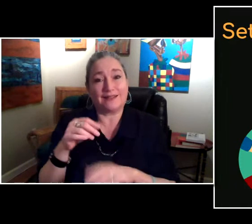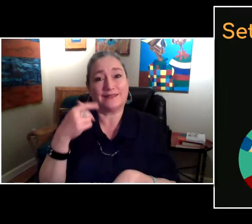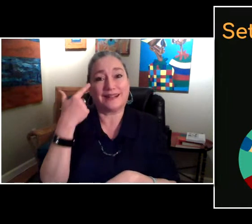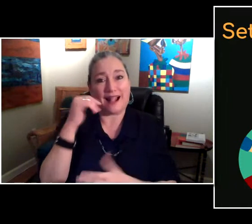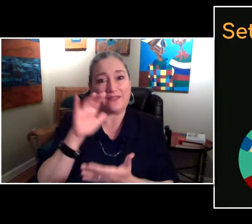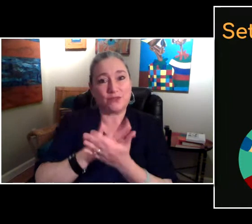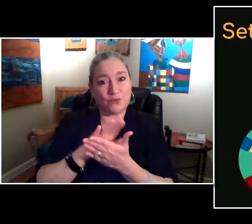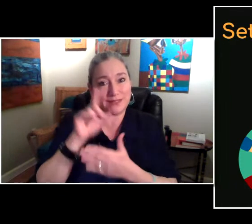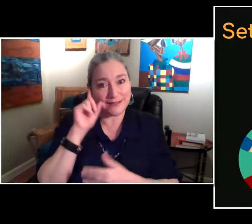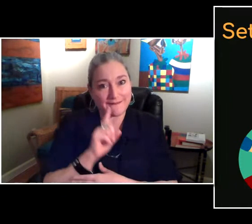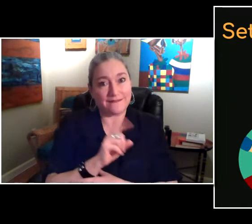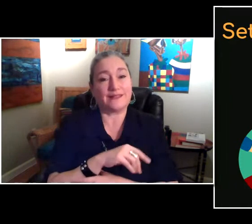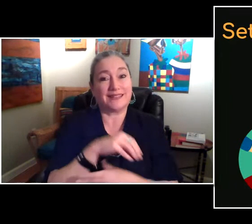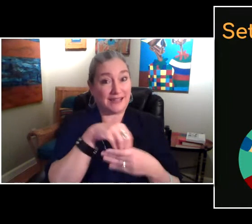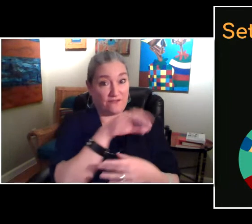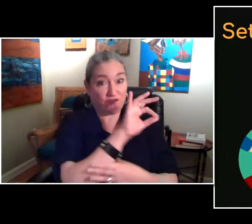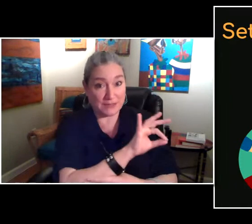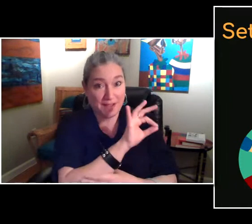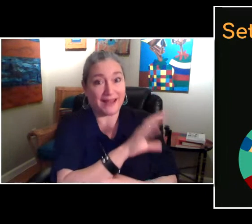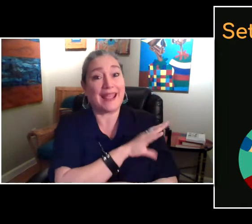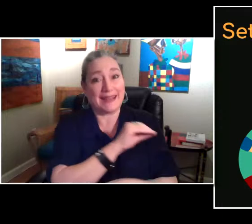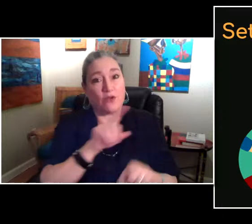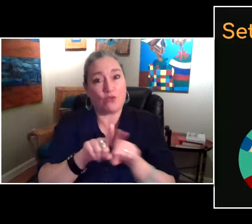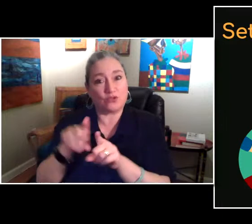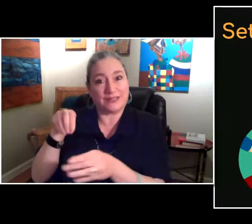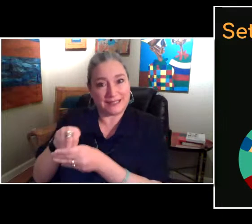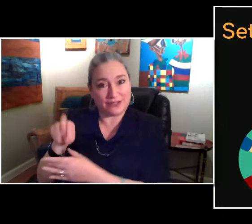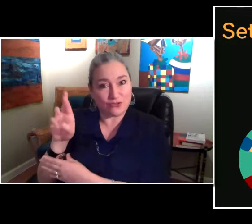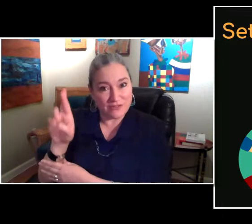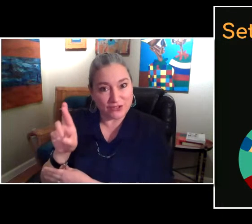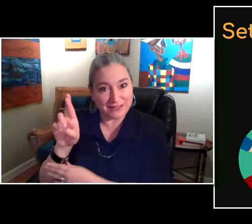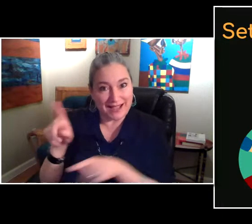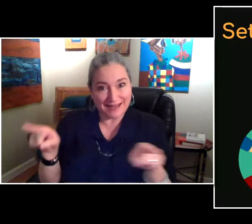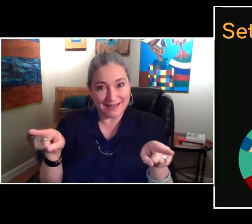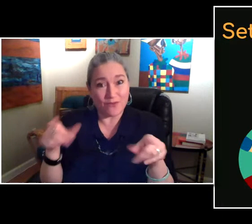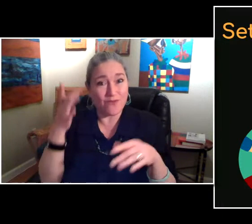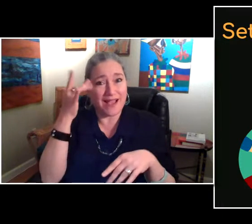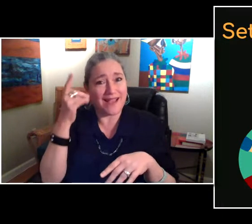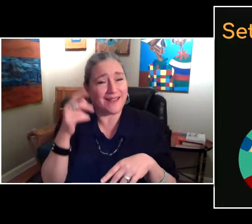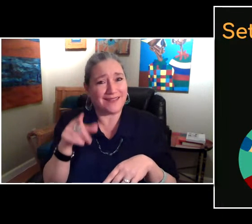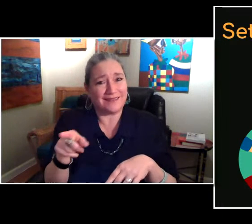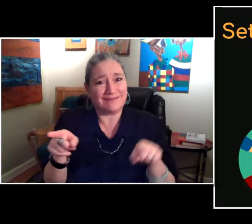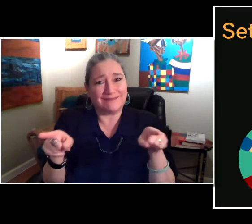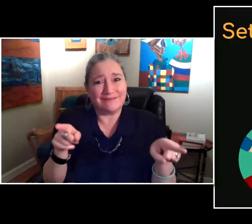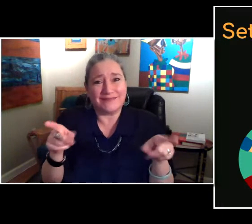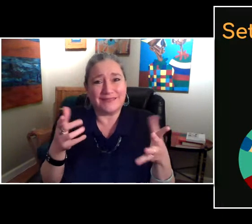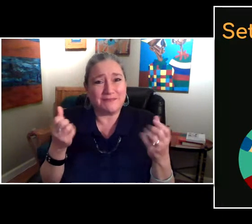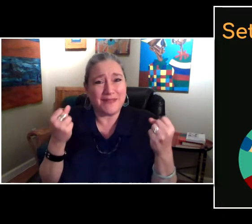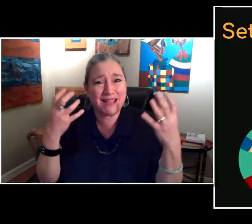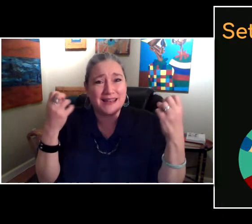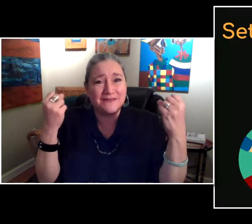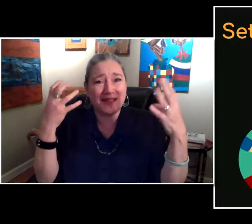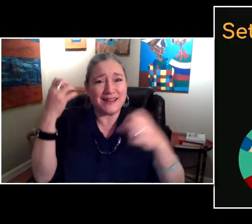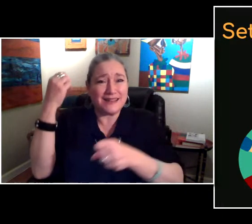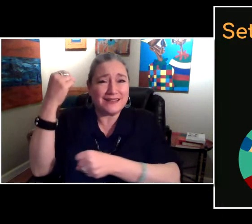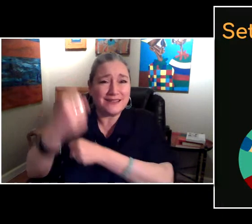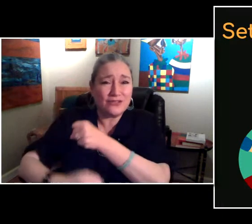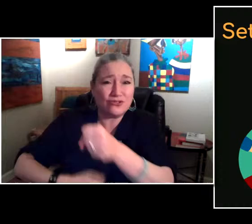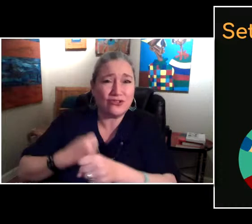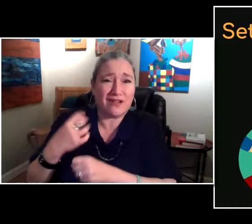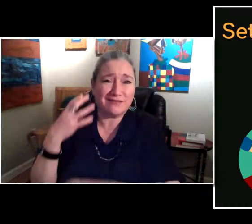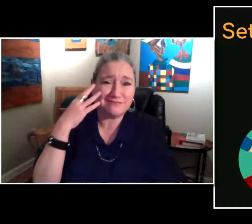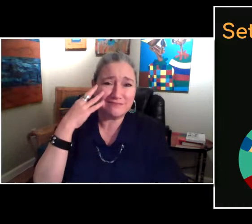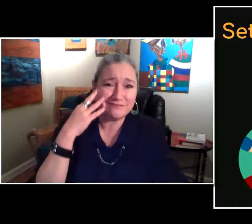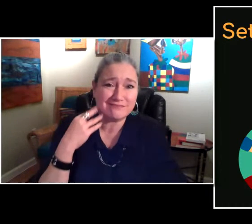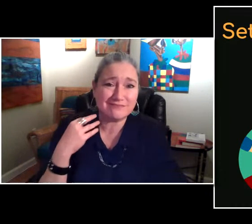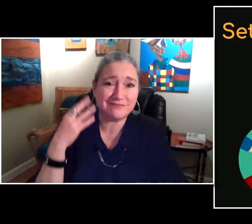For this study, I intentionally chose the California School for the Deaf in both Fremont and Riverside as an